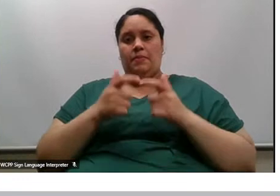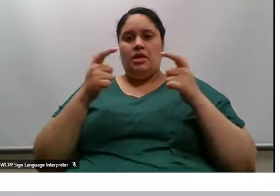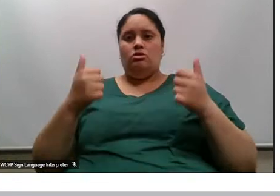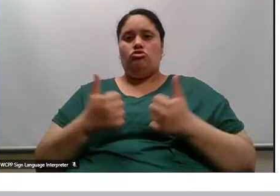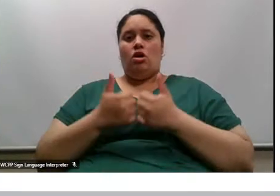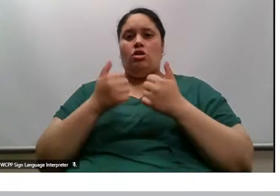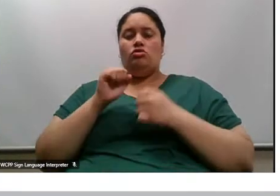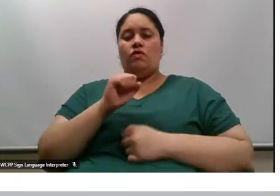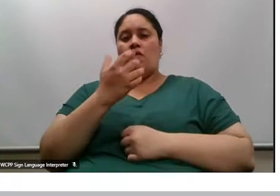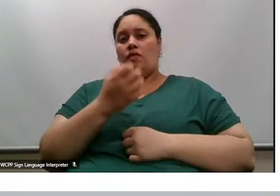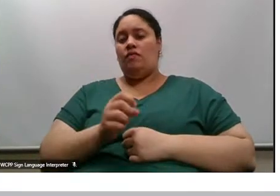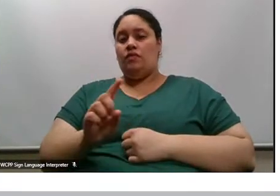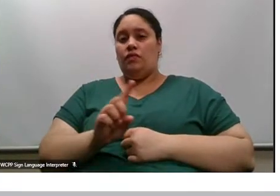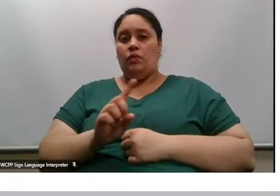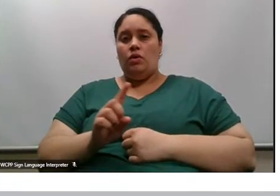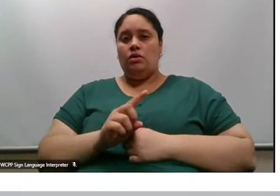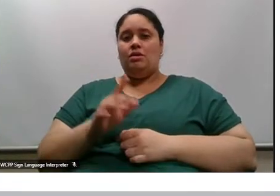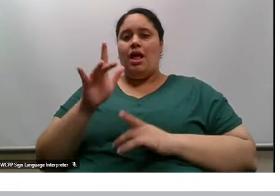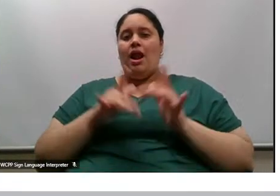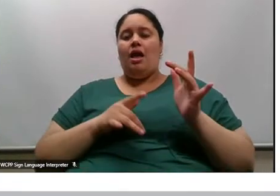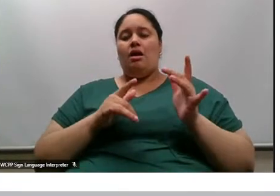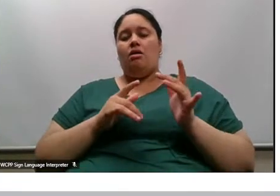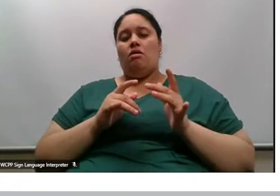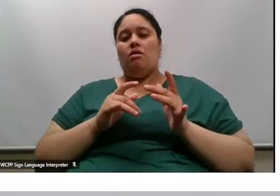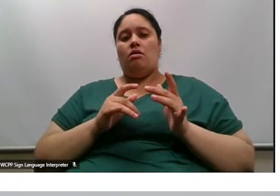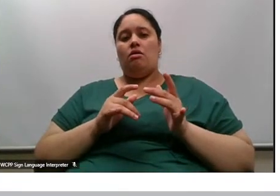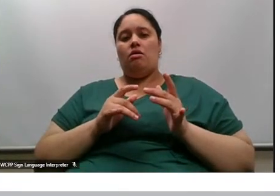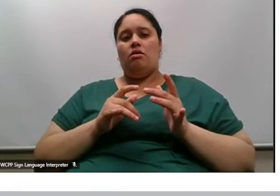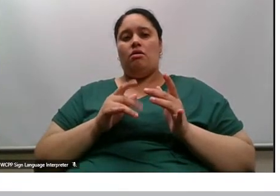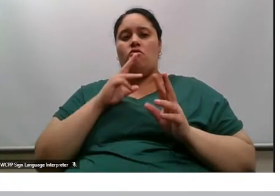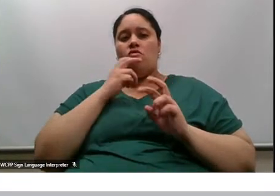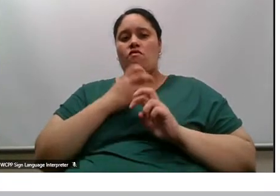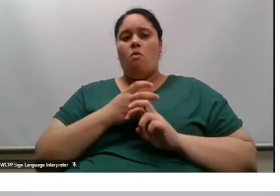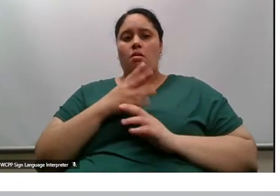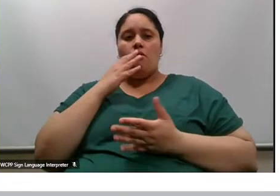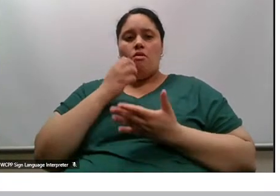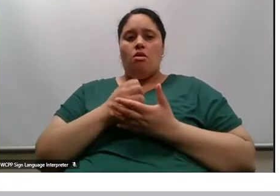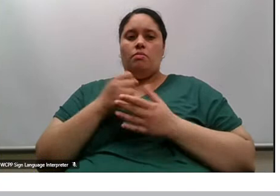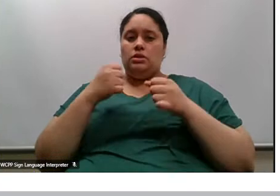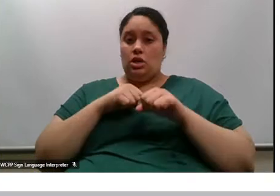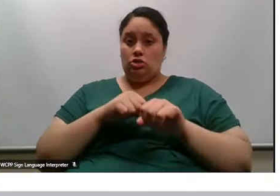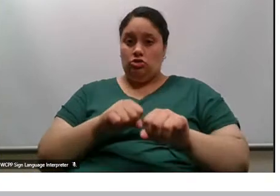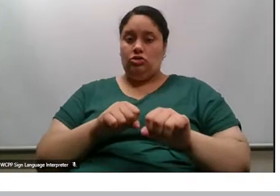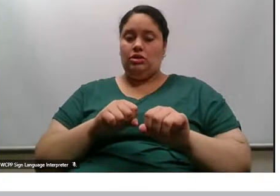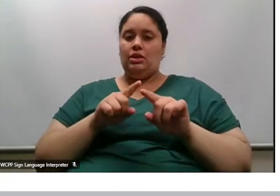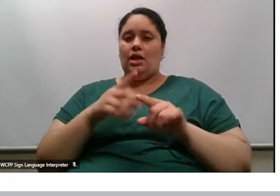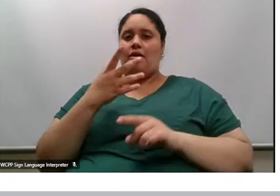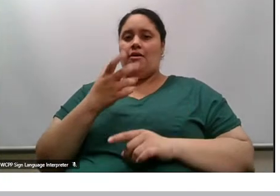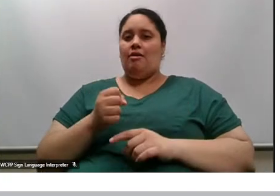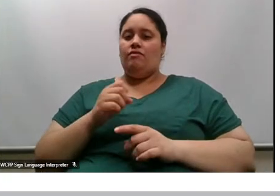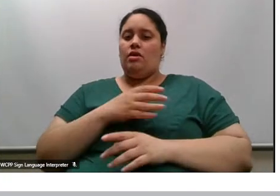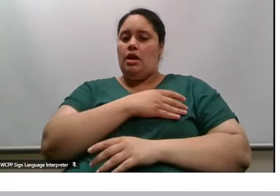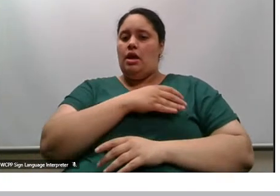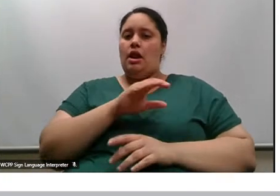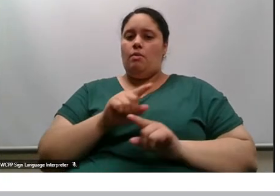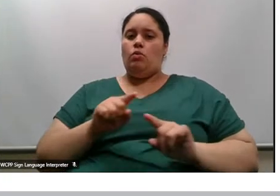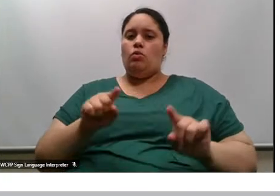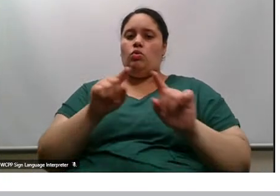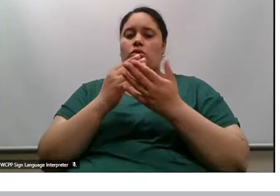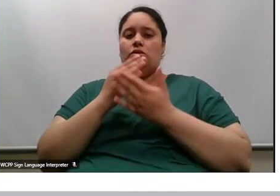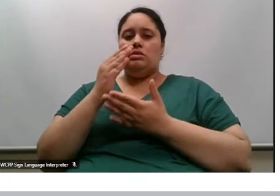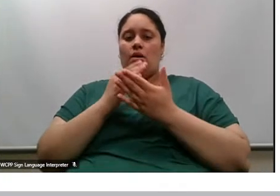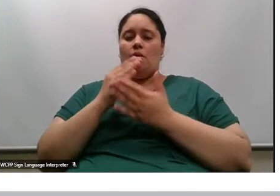challenges we have currently is the lack of informal economy strategy that actually enables some of